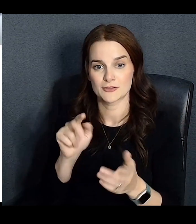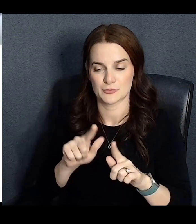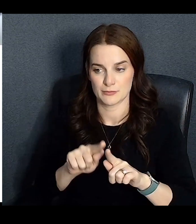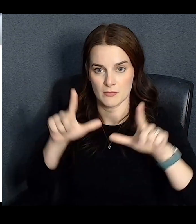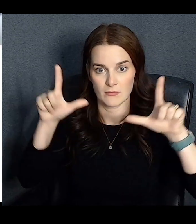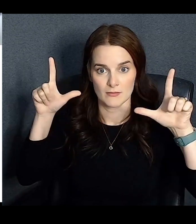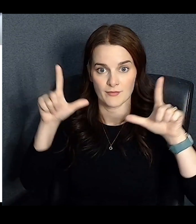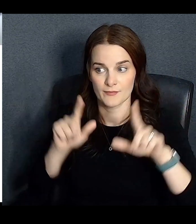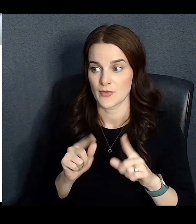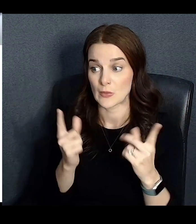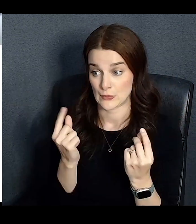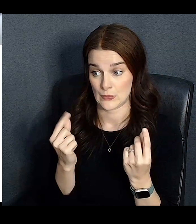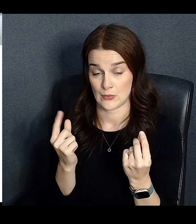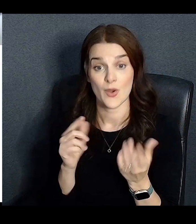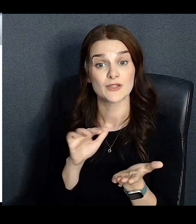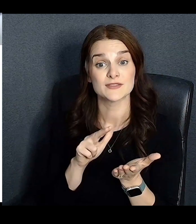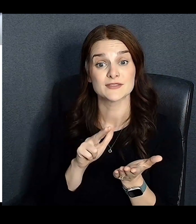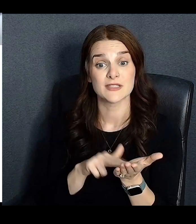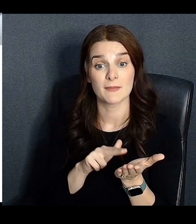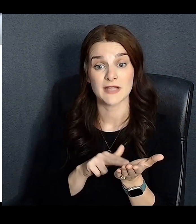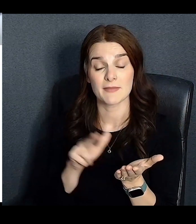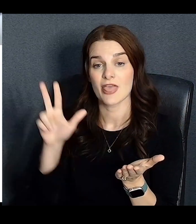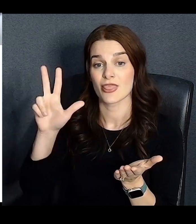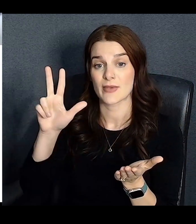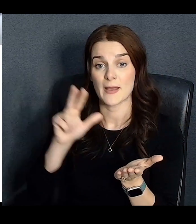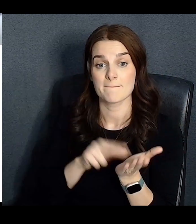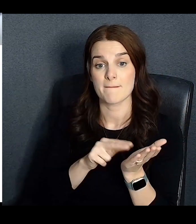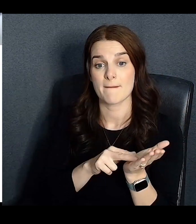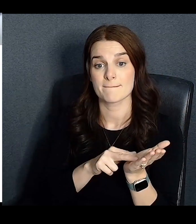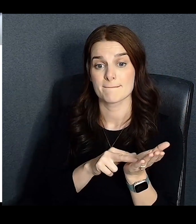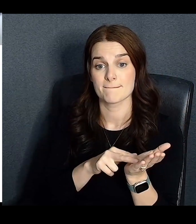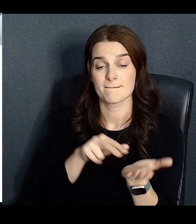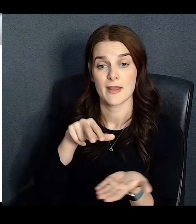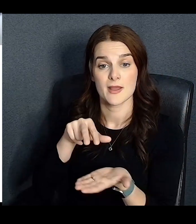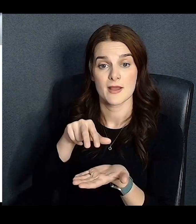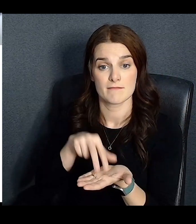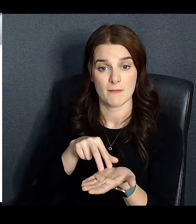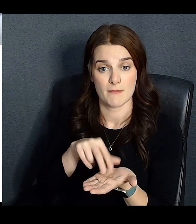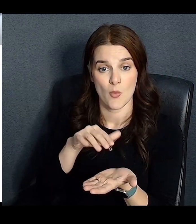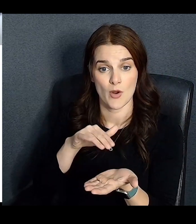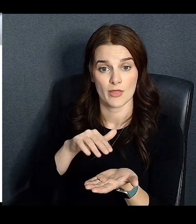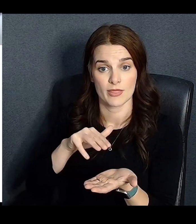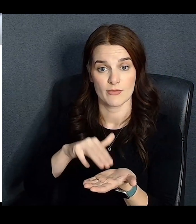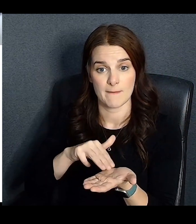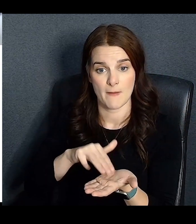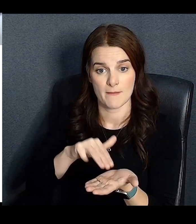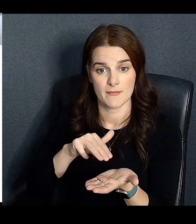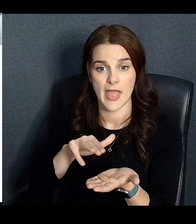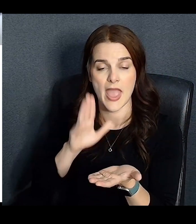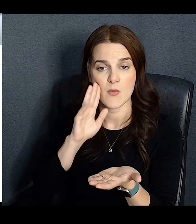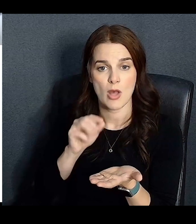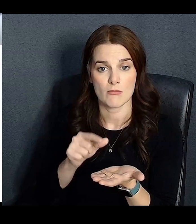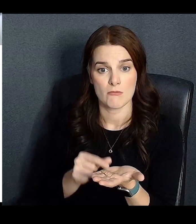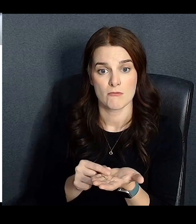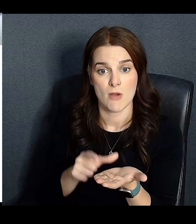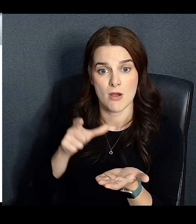The gesture to do that, if you have it enabled, is to double tap with 3 fingers on your screen, which then it will just like magnify your